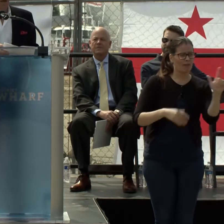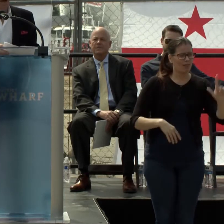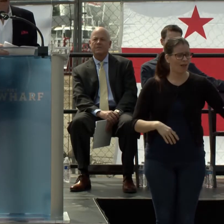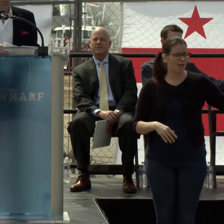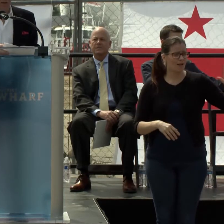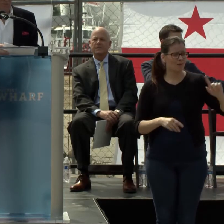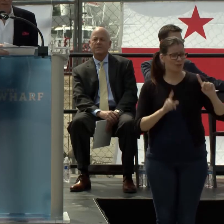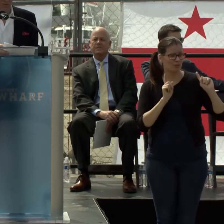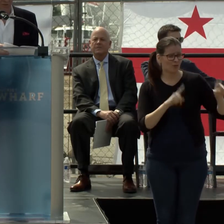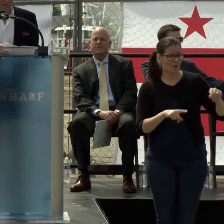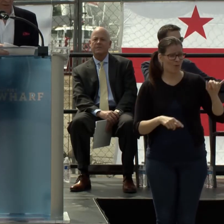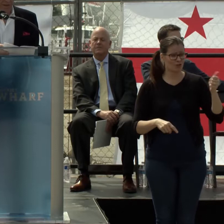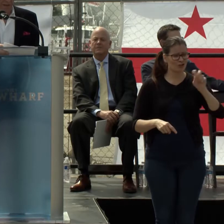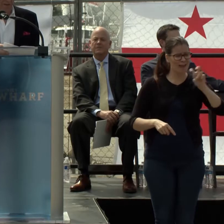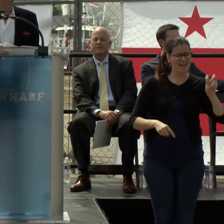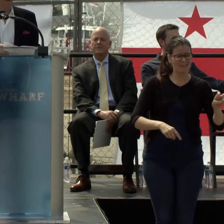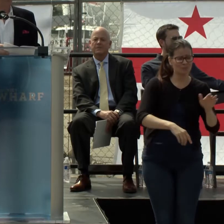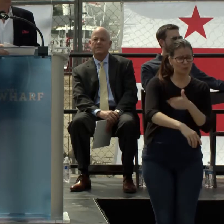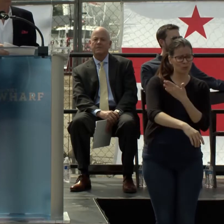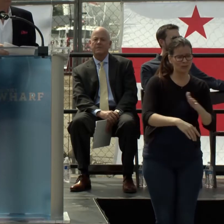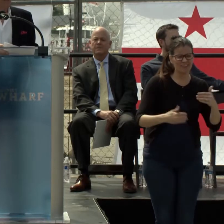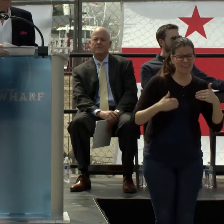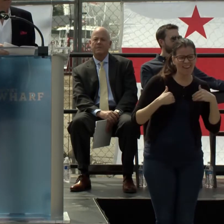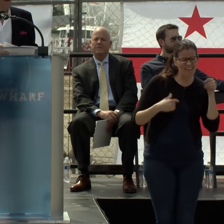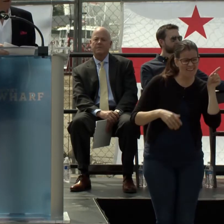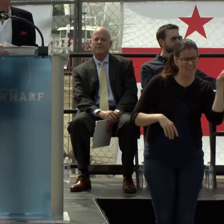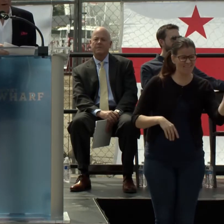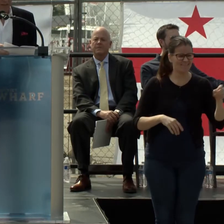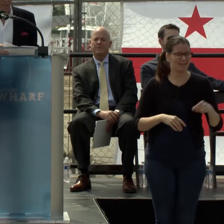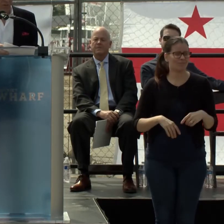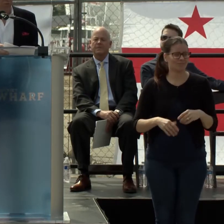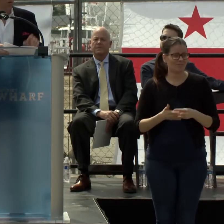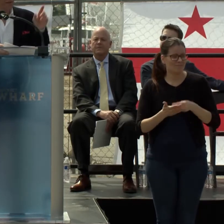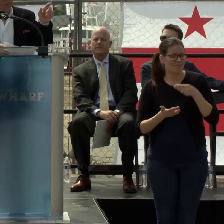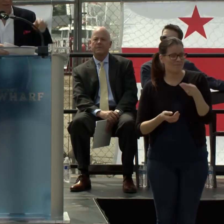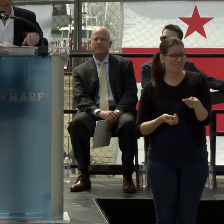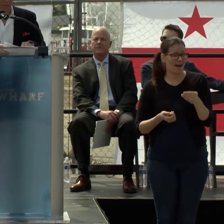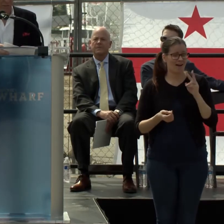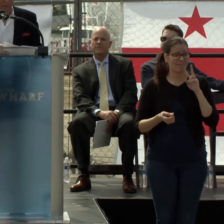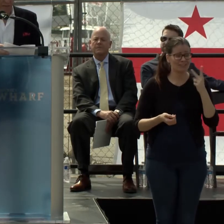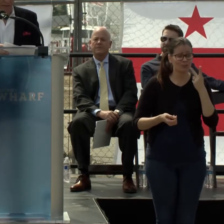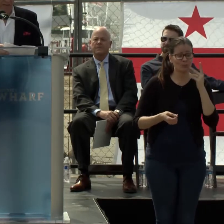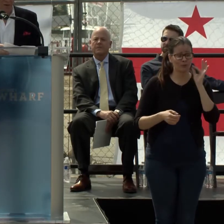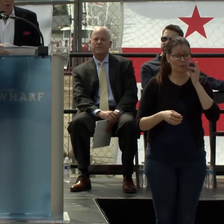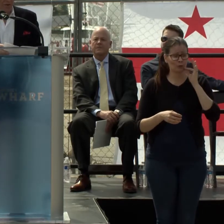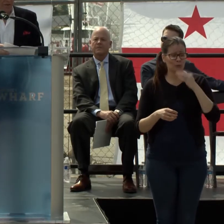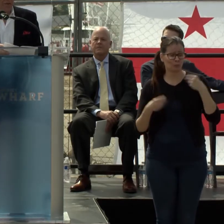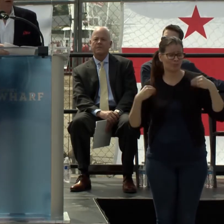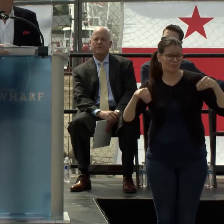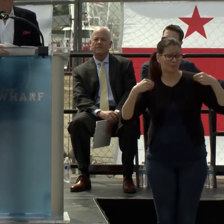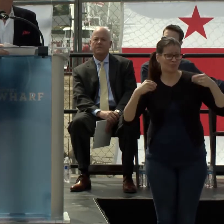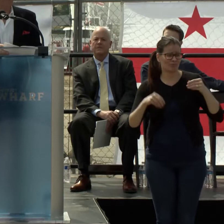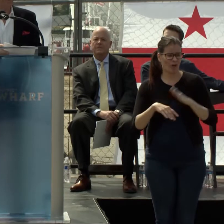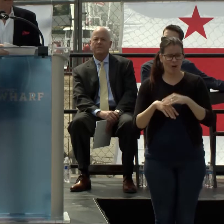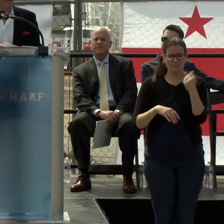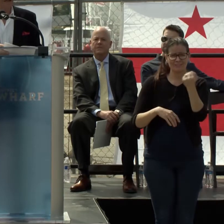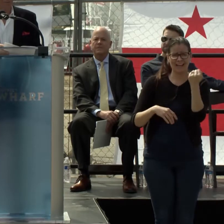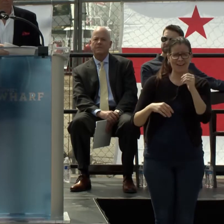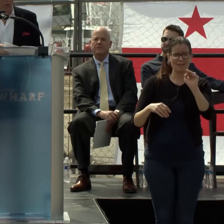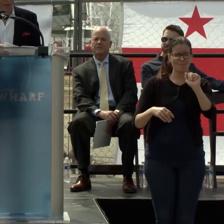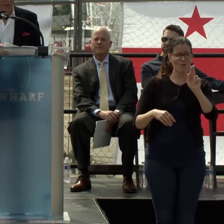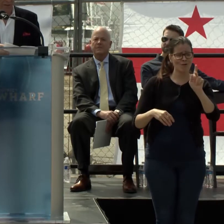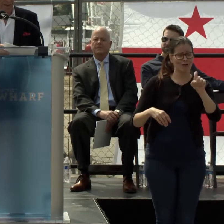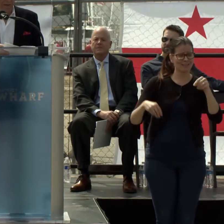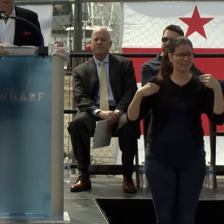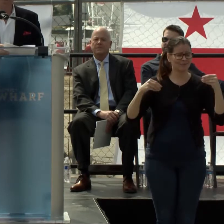concerts at Westminster. They buy produce at our Saturday market, which will continue. And they walk their dogs down to the